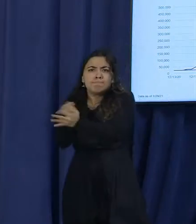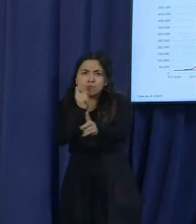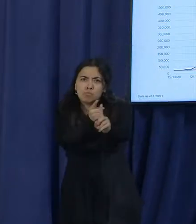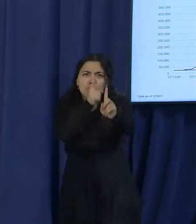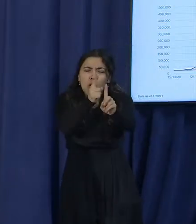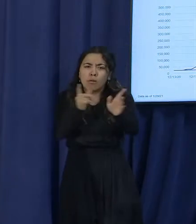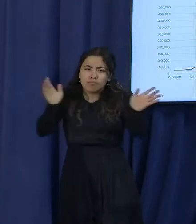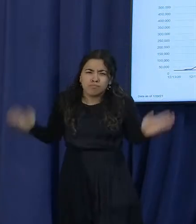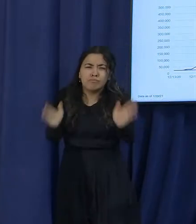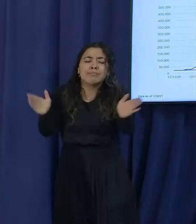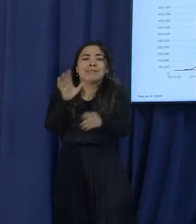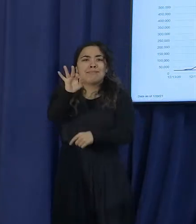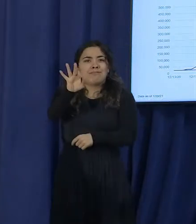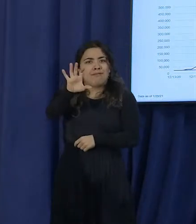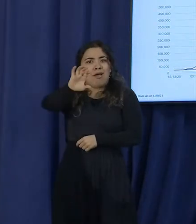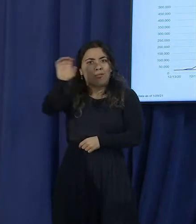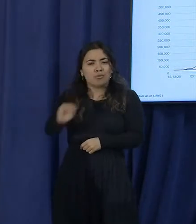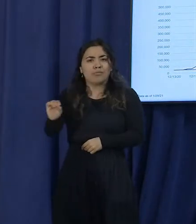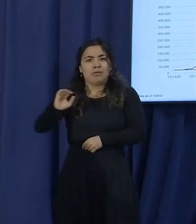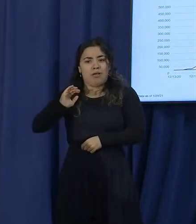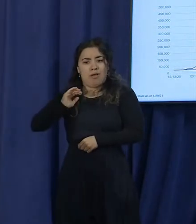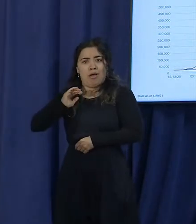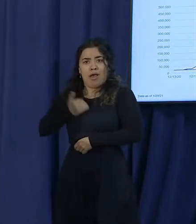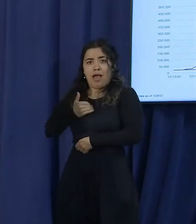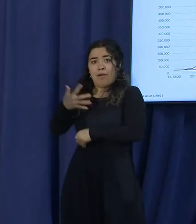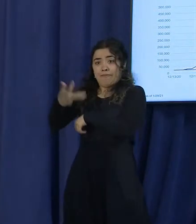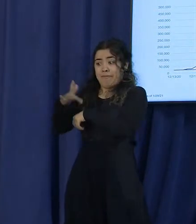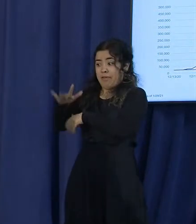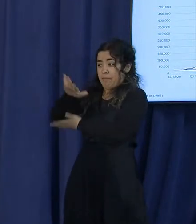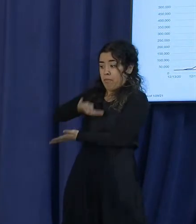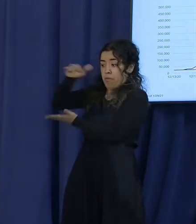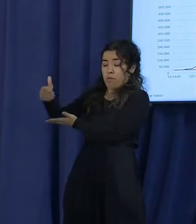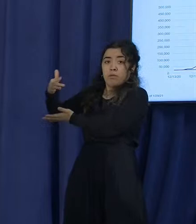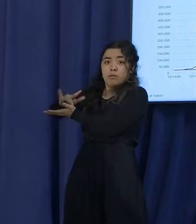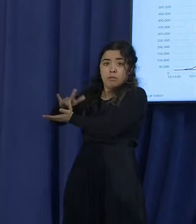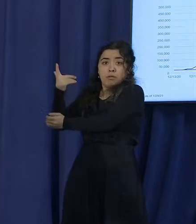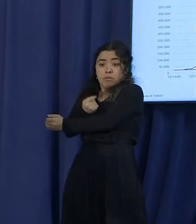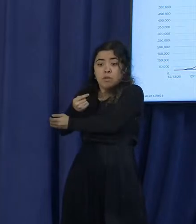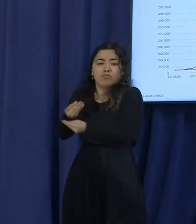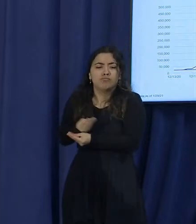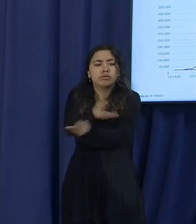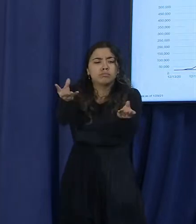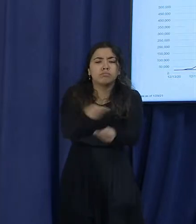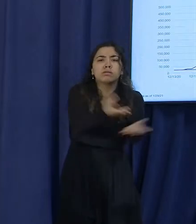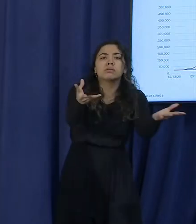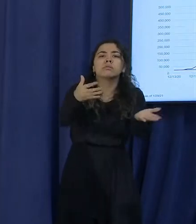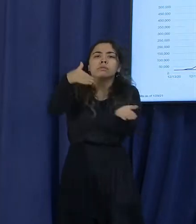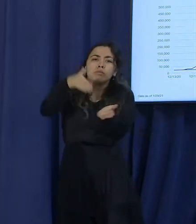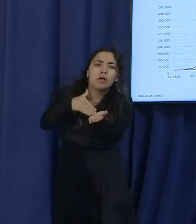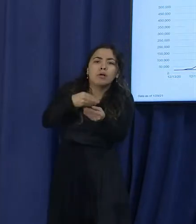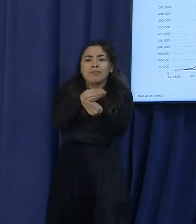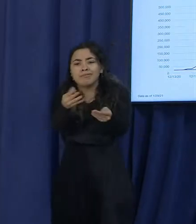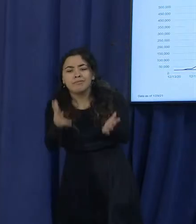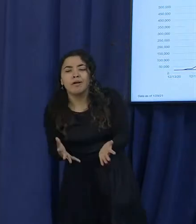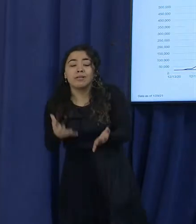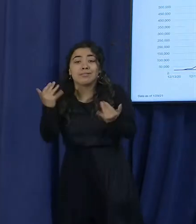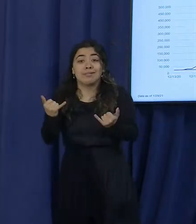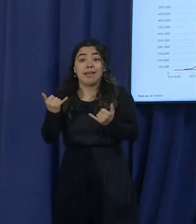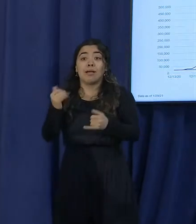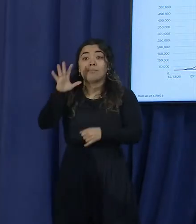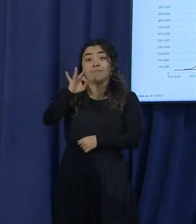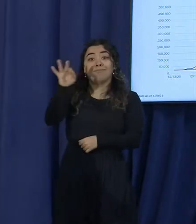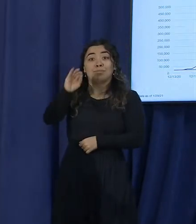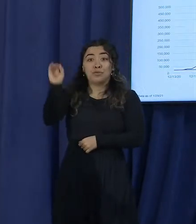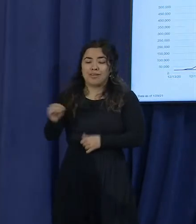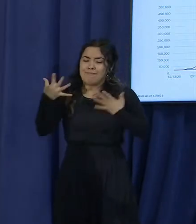goal of pushing at least 95% of our allocated doses out to providers every week, and we currently are at 99% of our